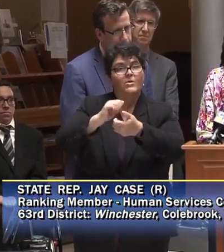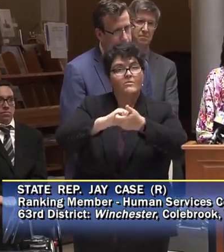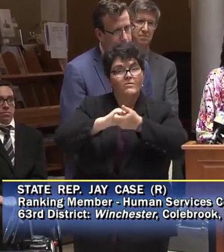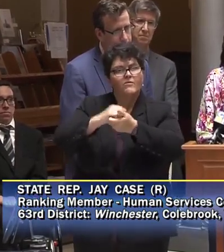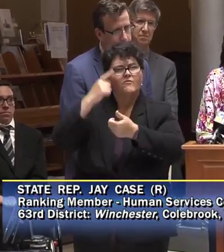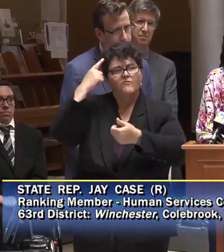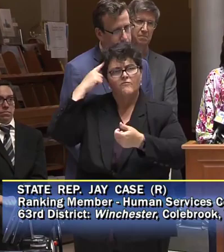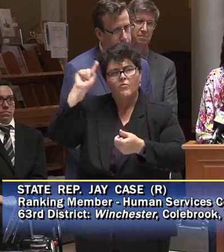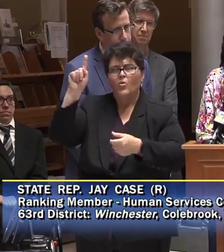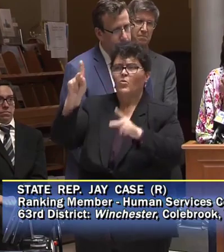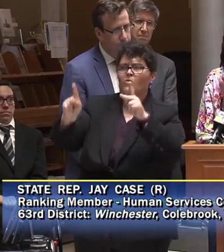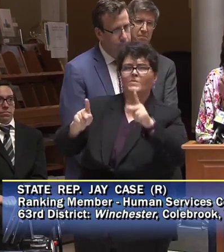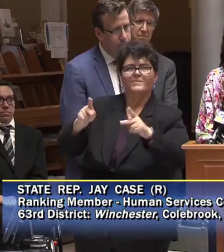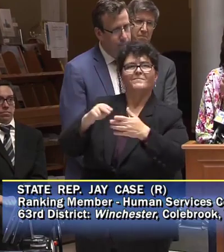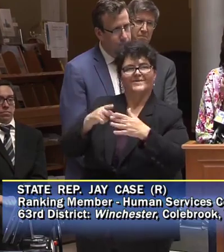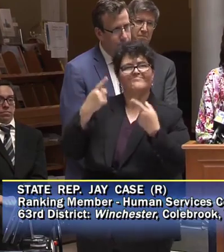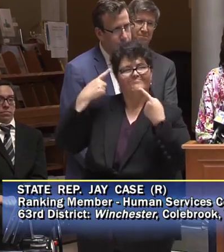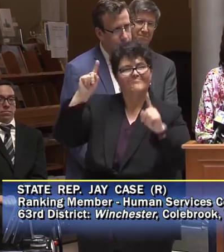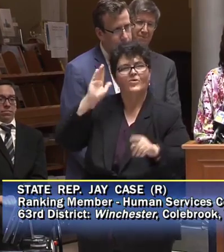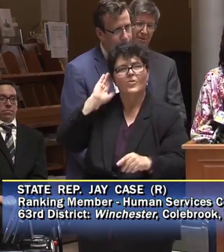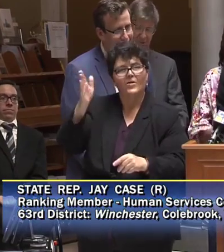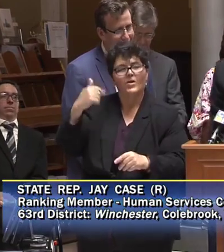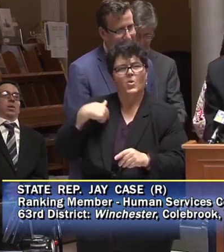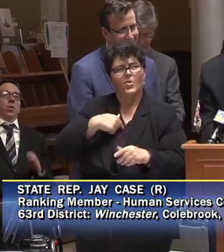moving forward, because I'm not done.